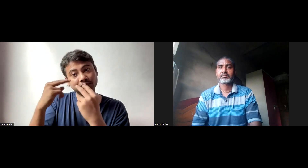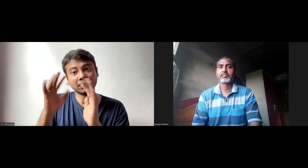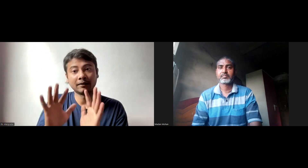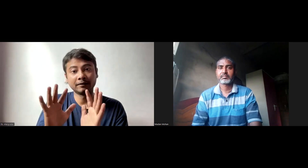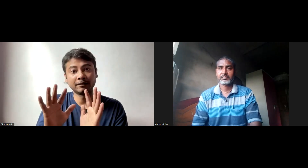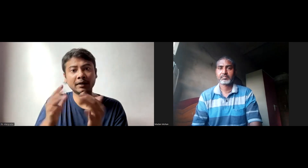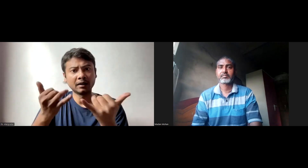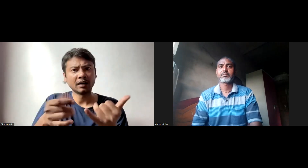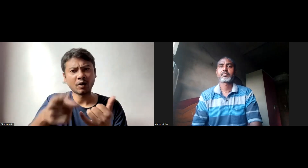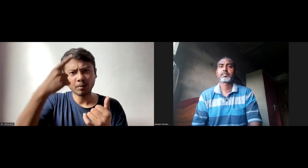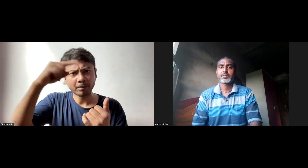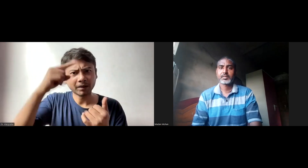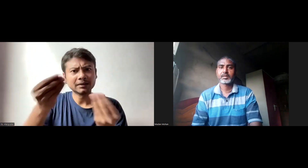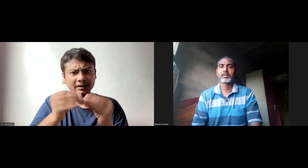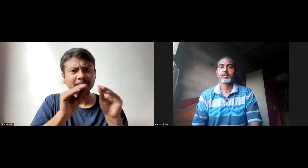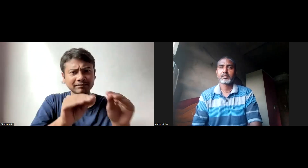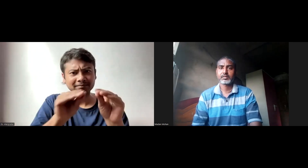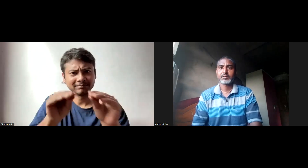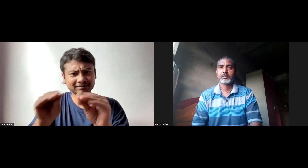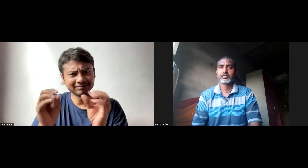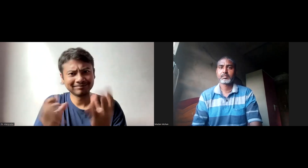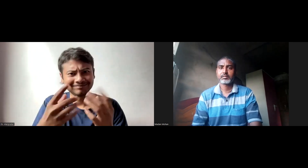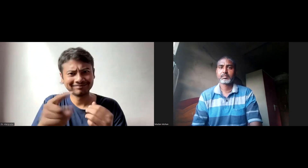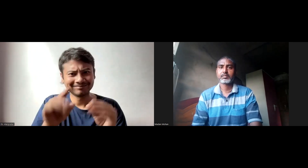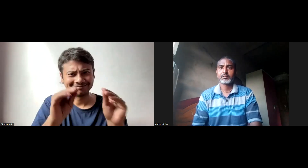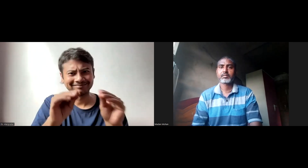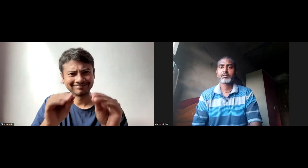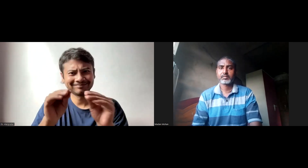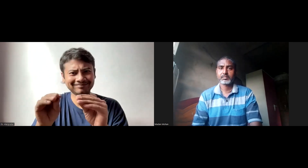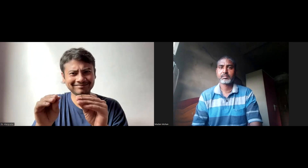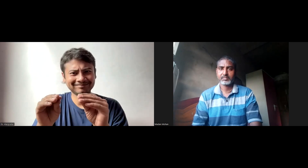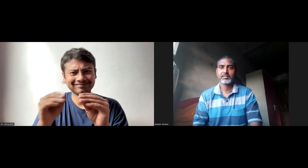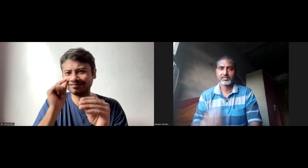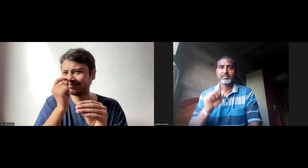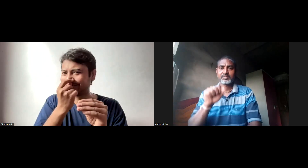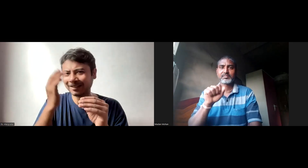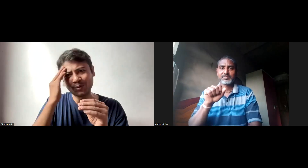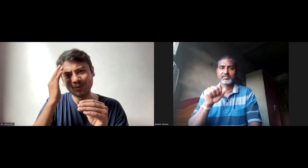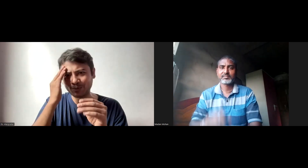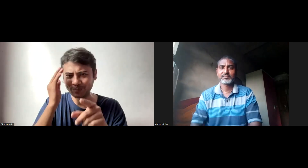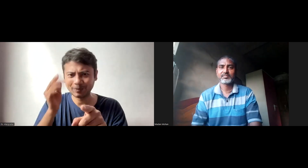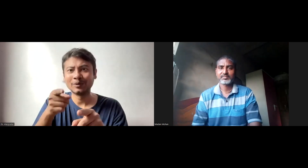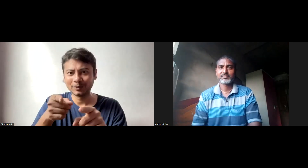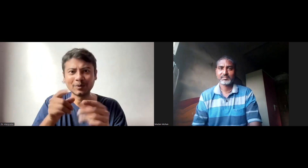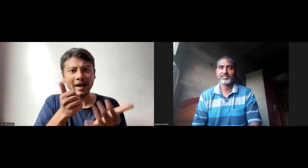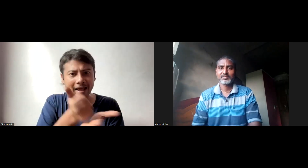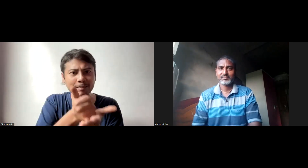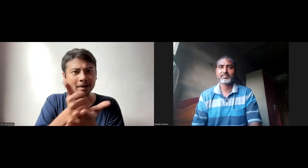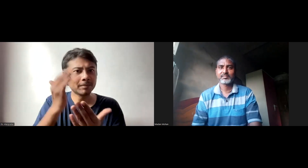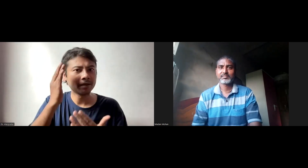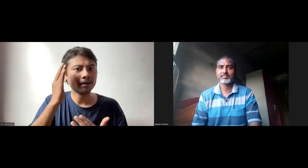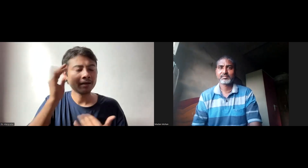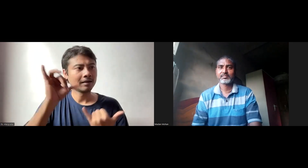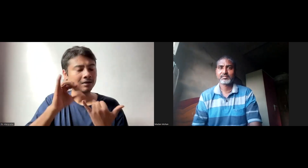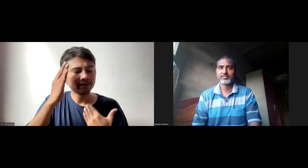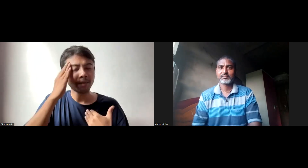you're preaching also. So you're preaching also. You are helping a lot of other people into Krishna consciousness. Then you have Diksha also. But then